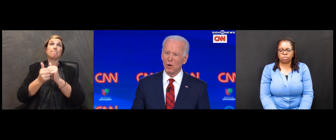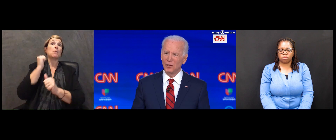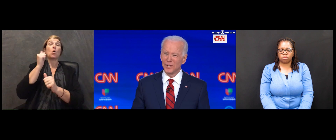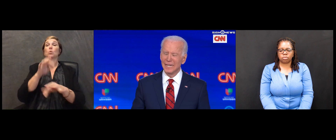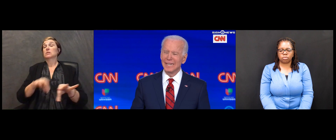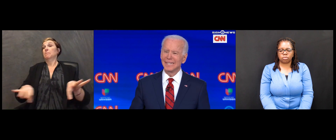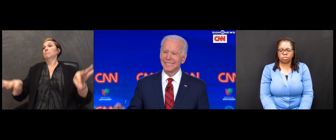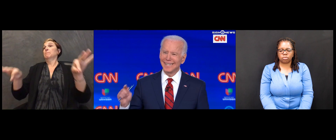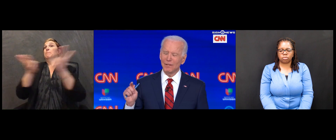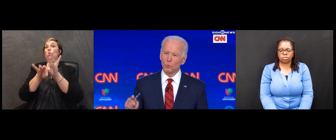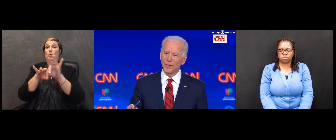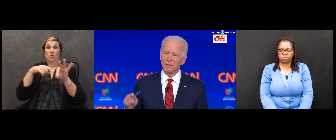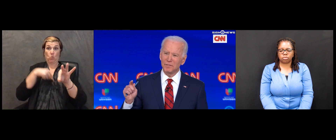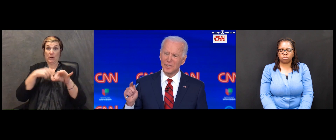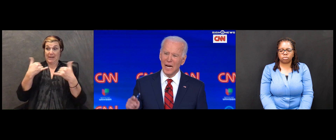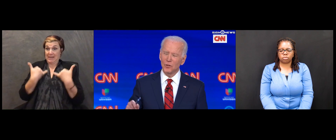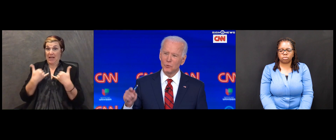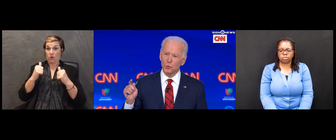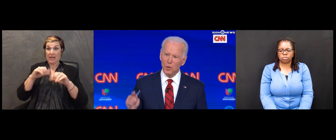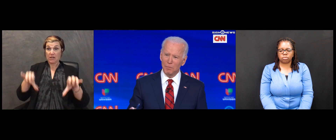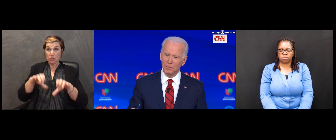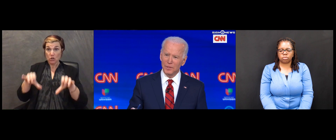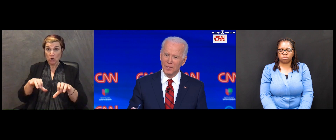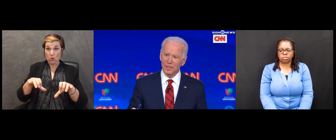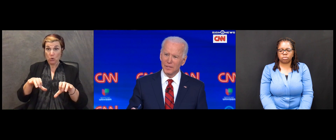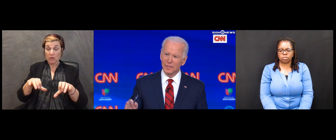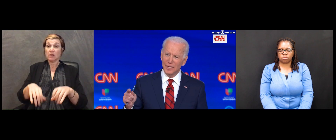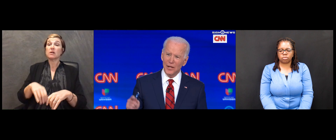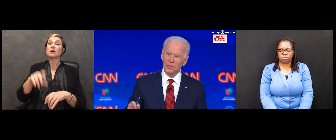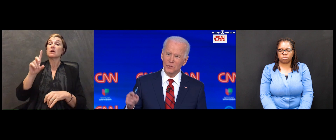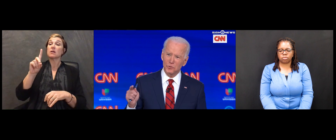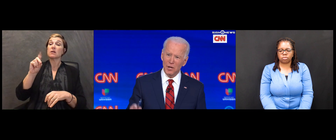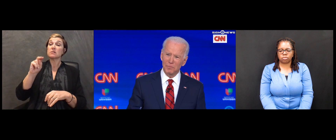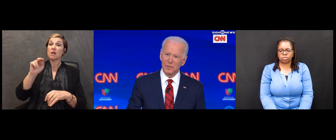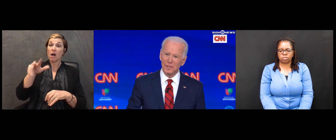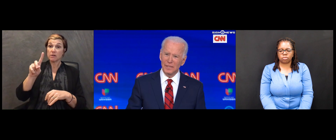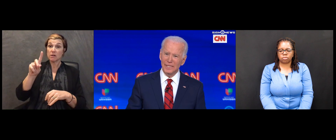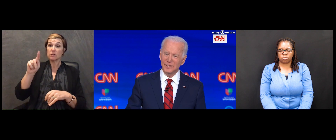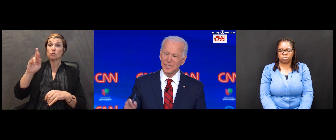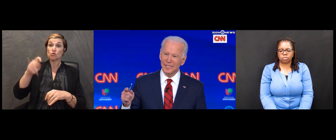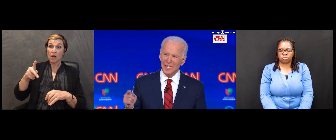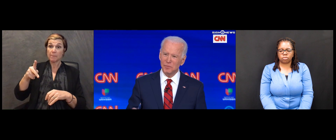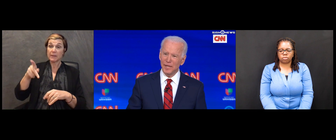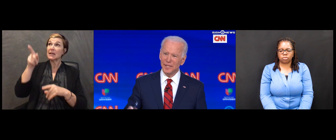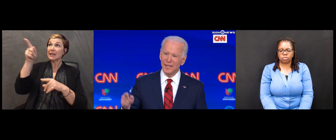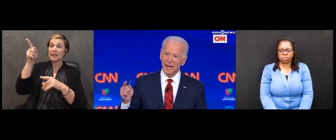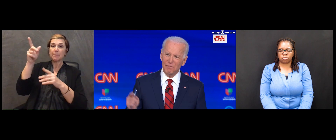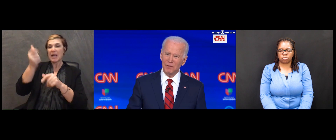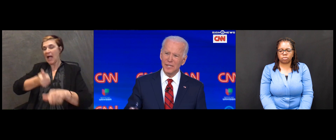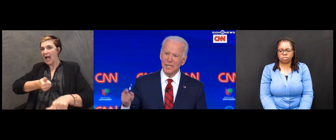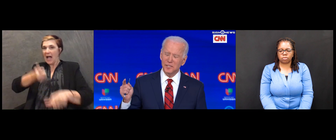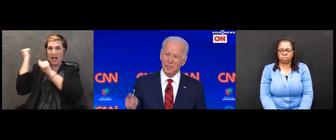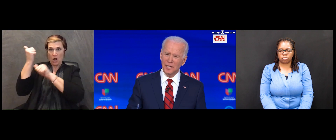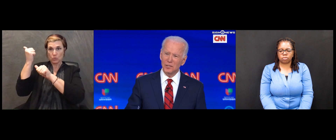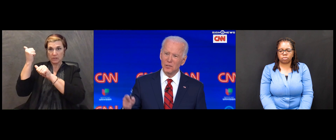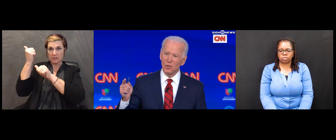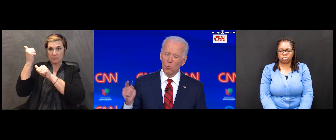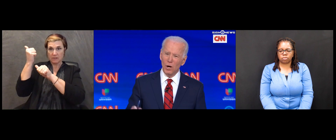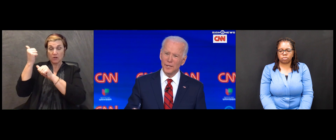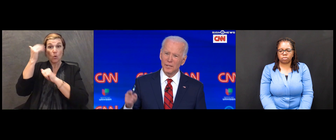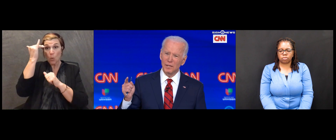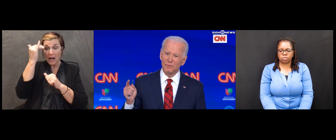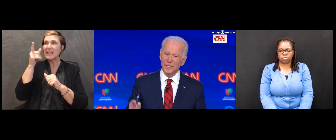income inequality is get rid of Donald Trump. Donald Trump. He's exacerbated every